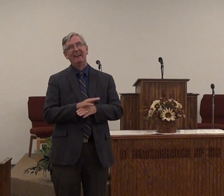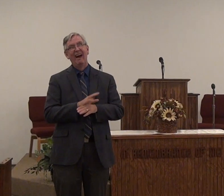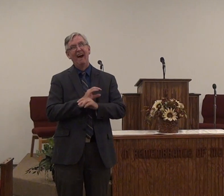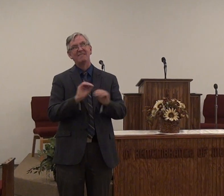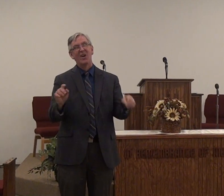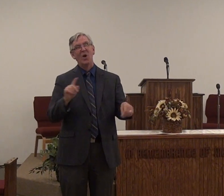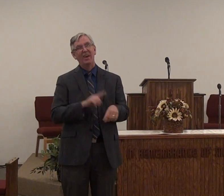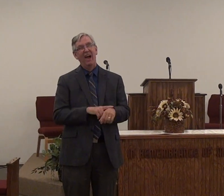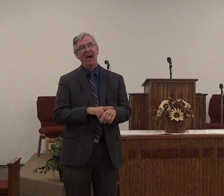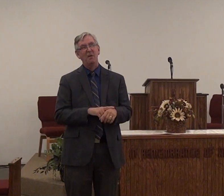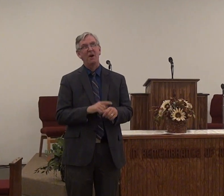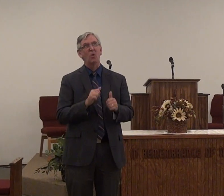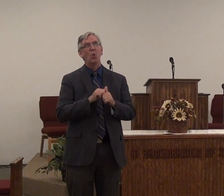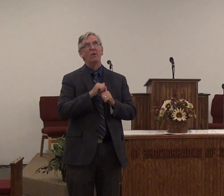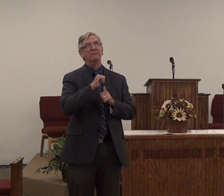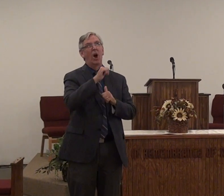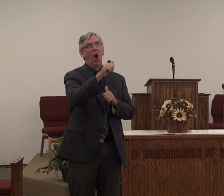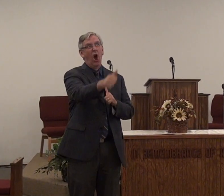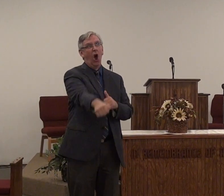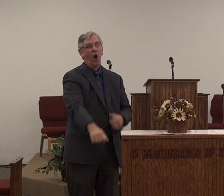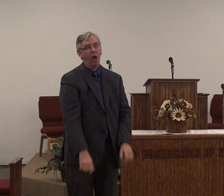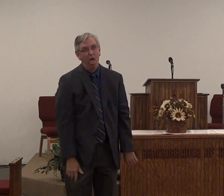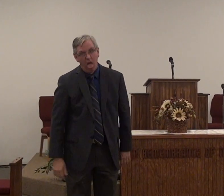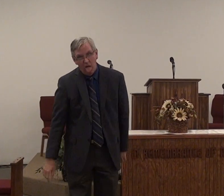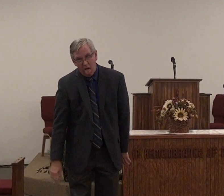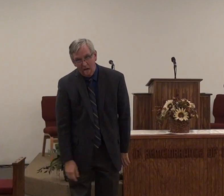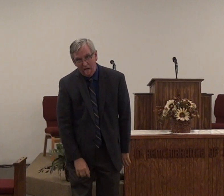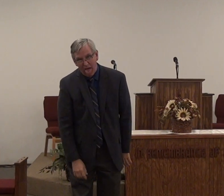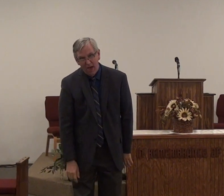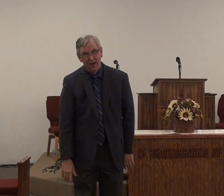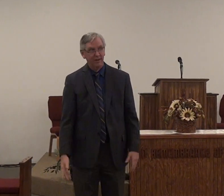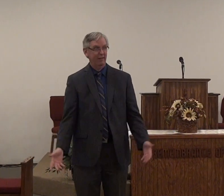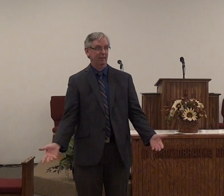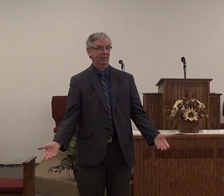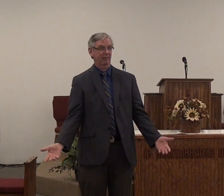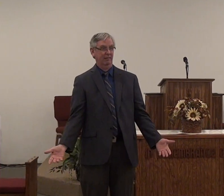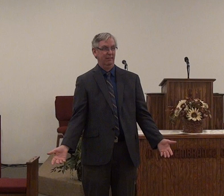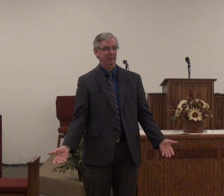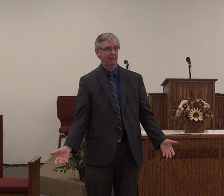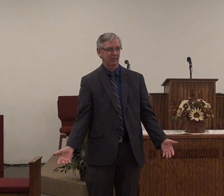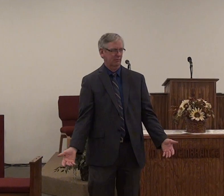I'm real busy. I don't have time. It's too far.